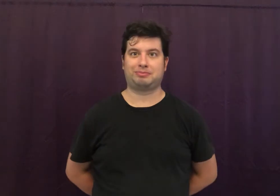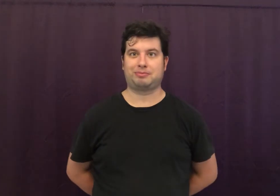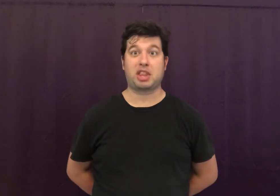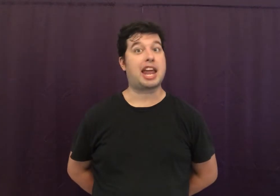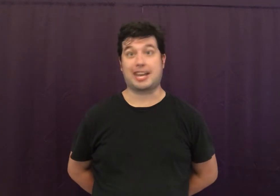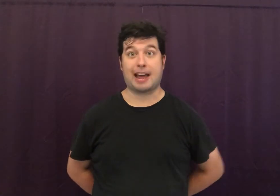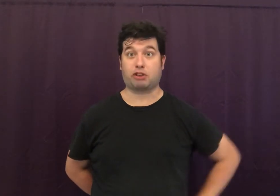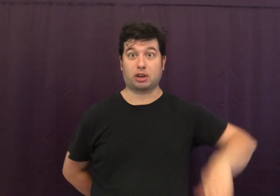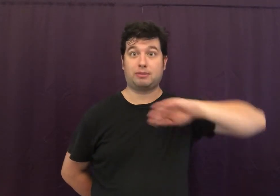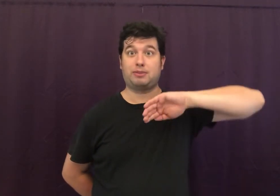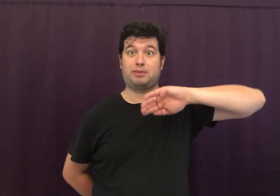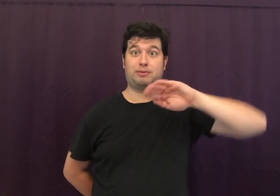never.